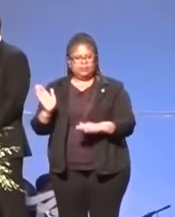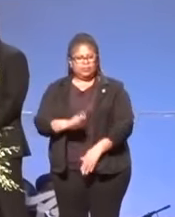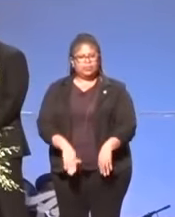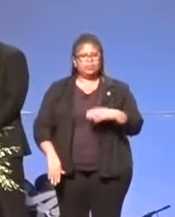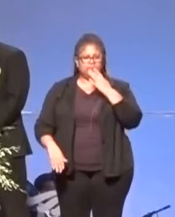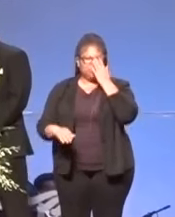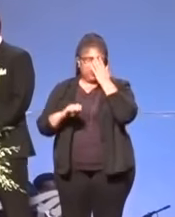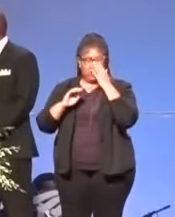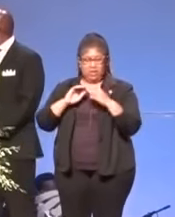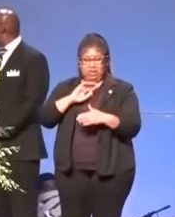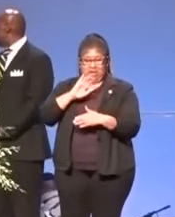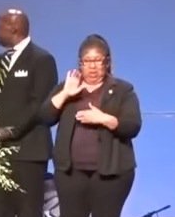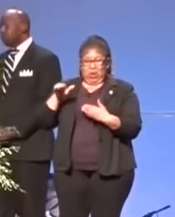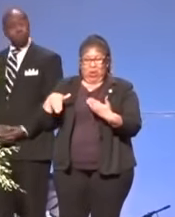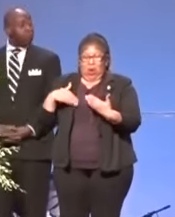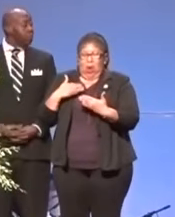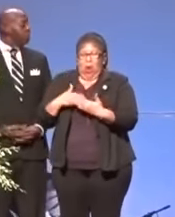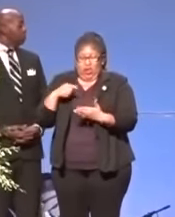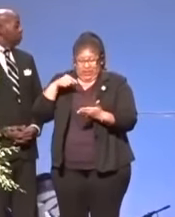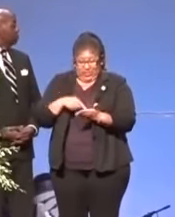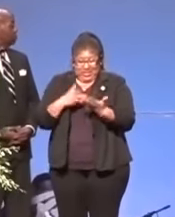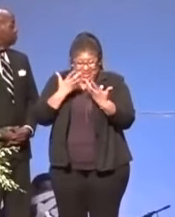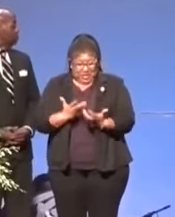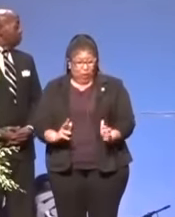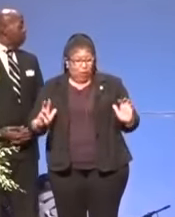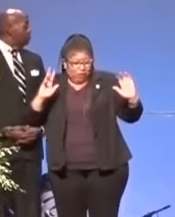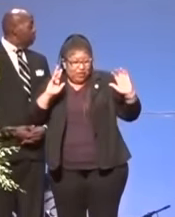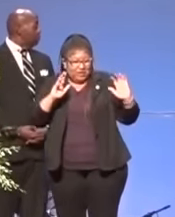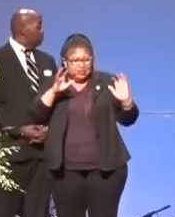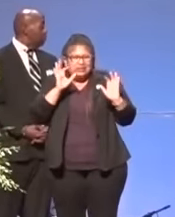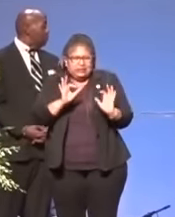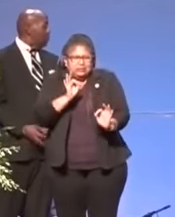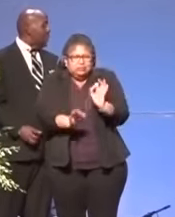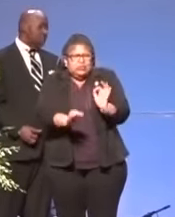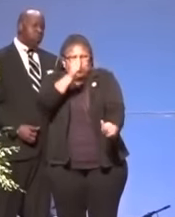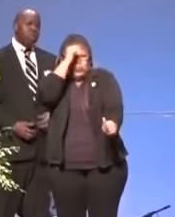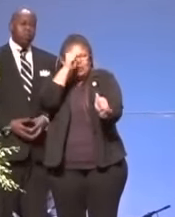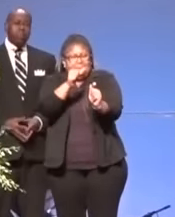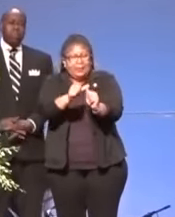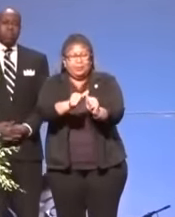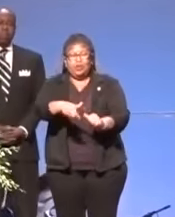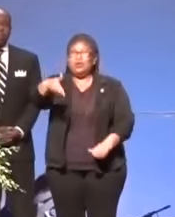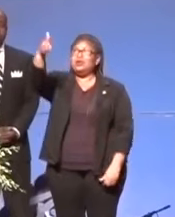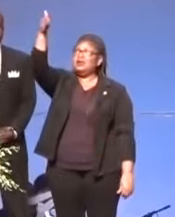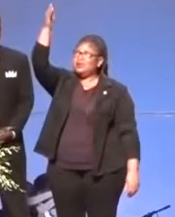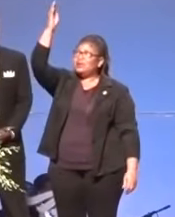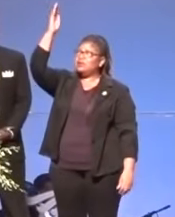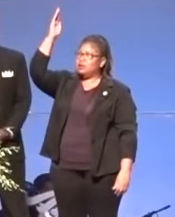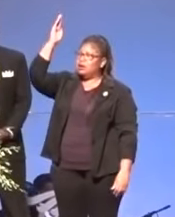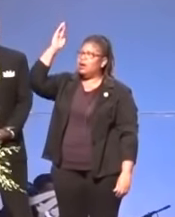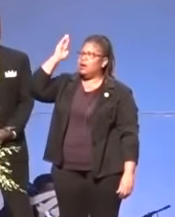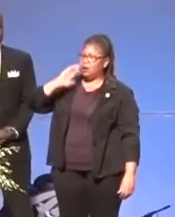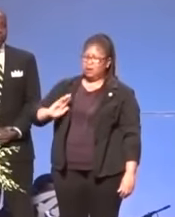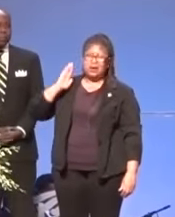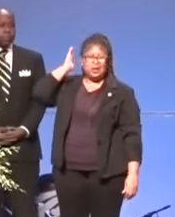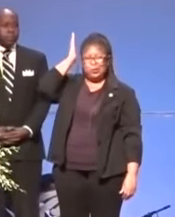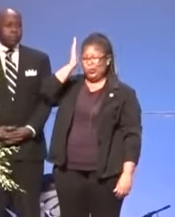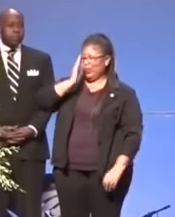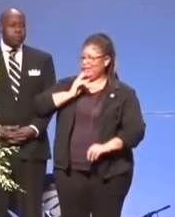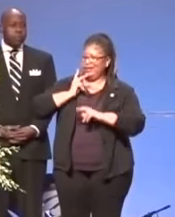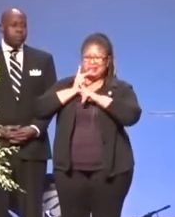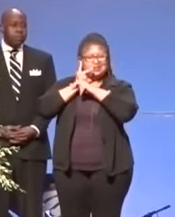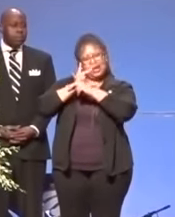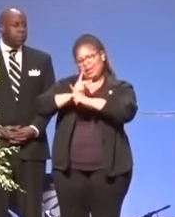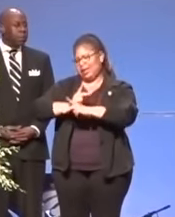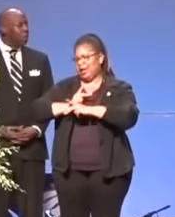But all of this is silent. Remember, God will take care